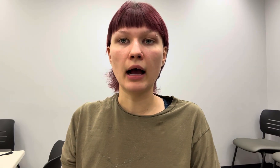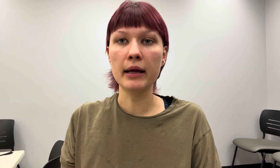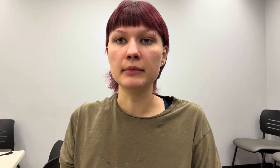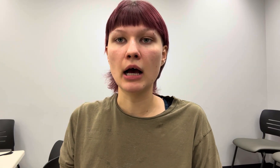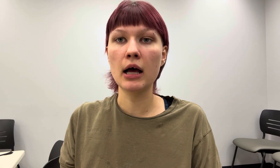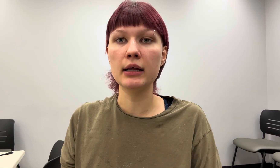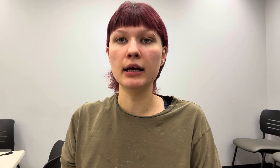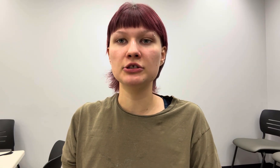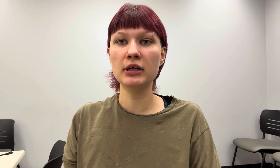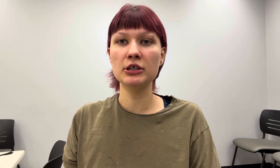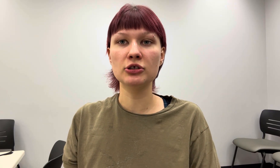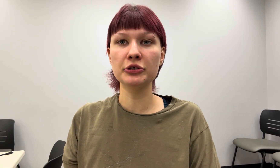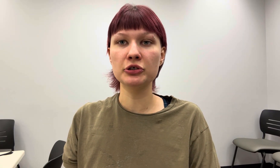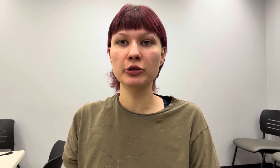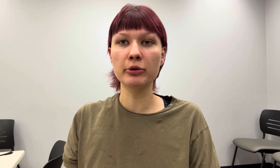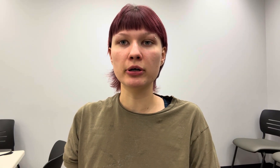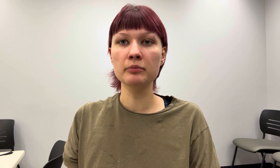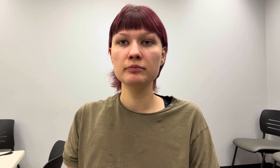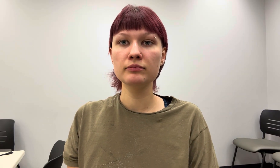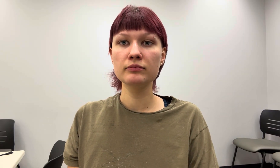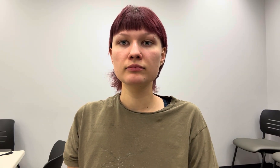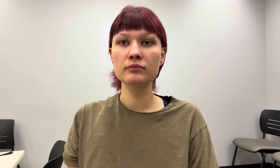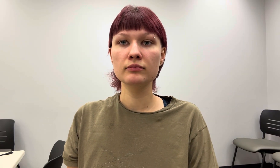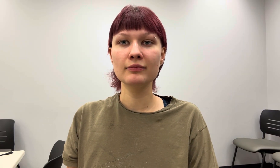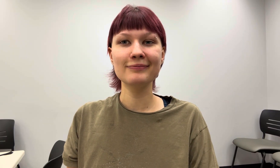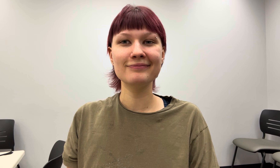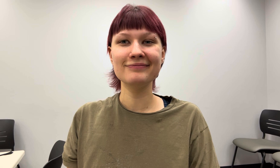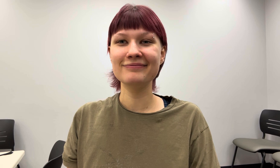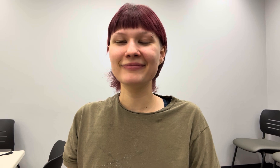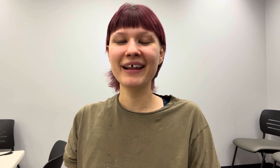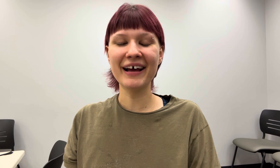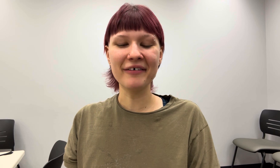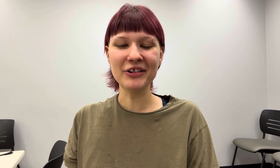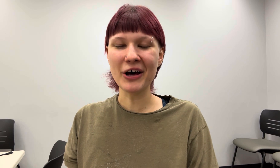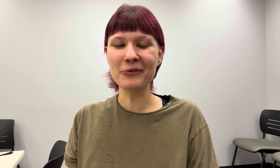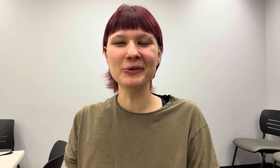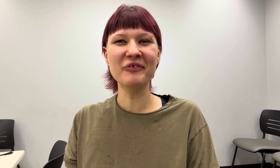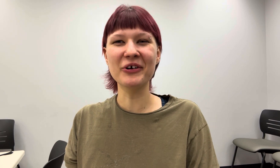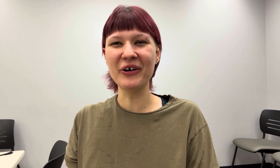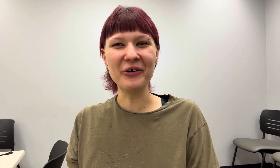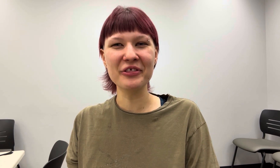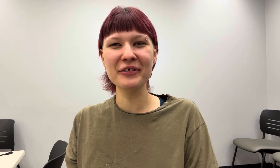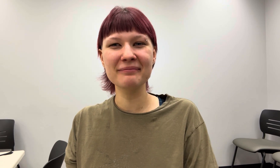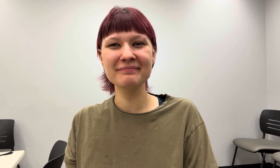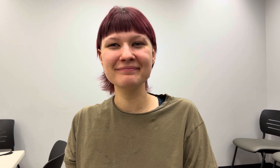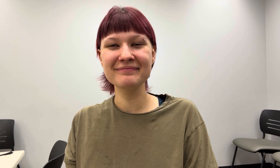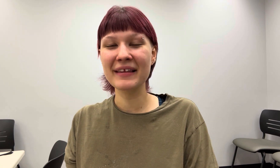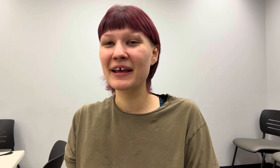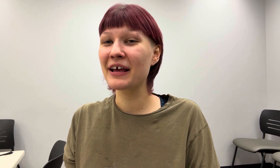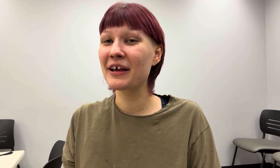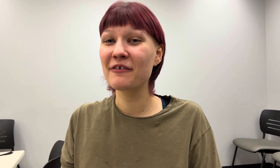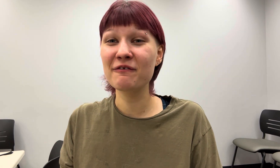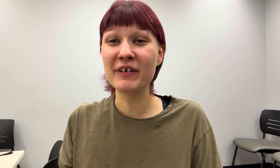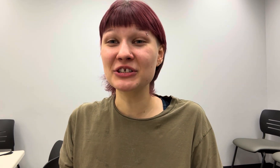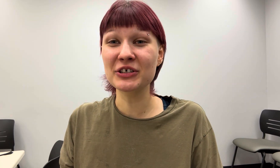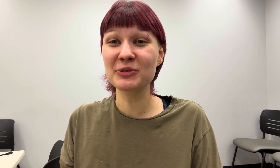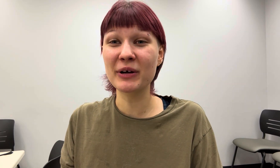I'm not an educational interpreter. And I have a lot of room for growth. Facial